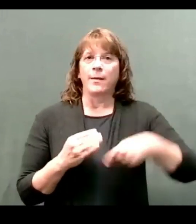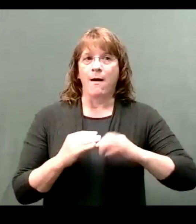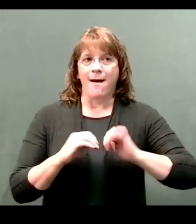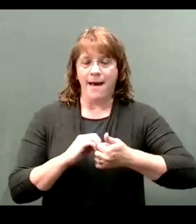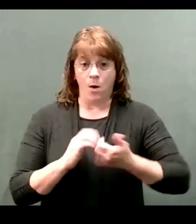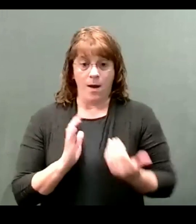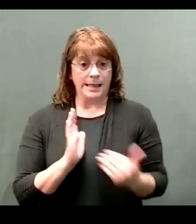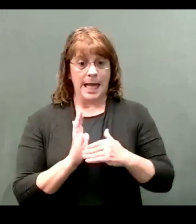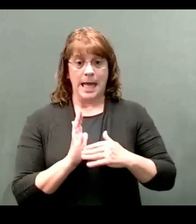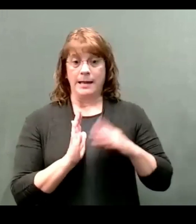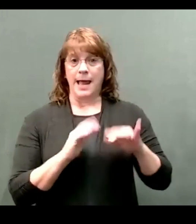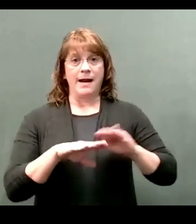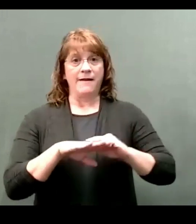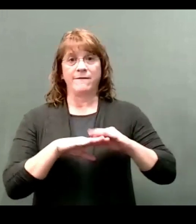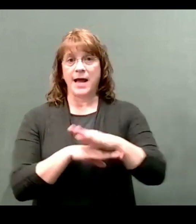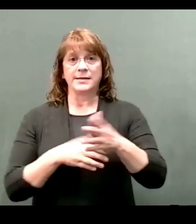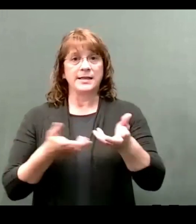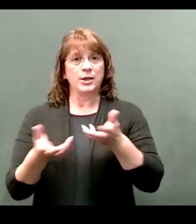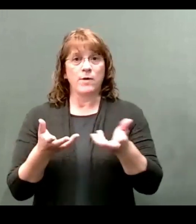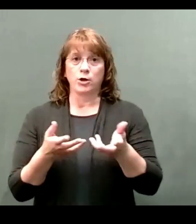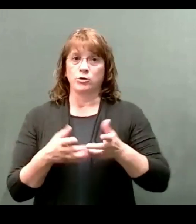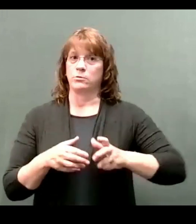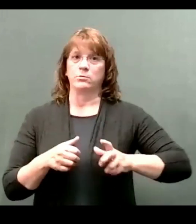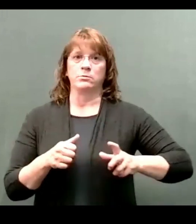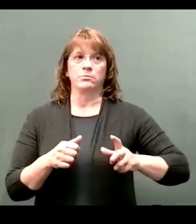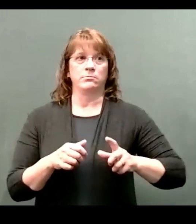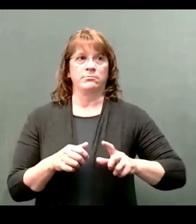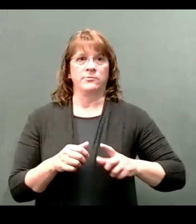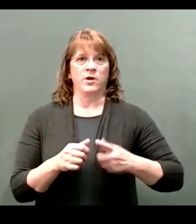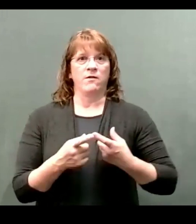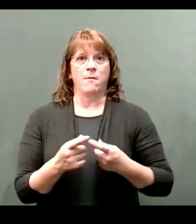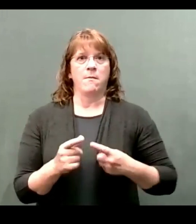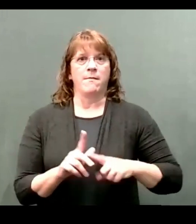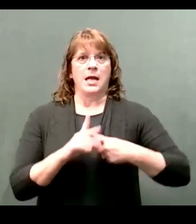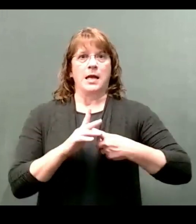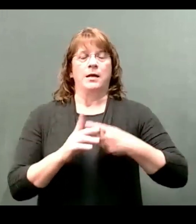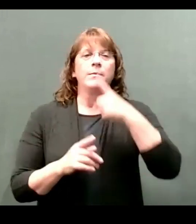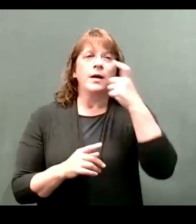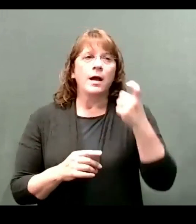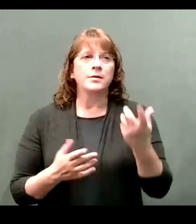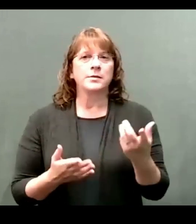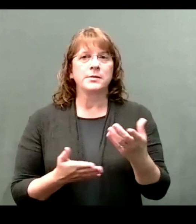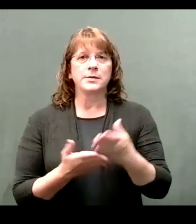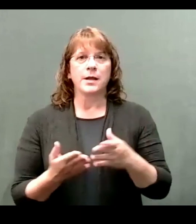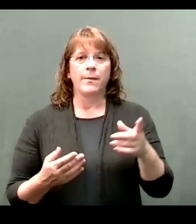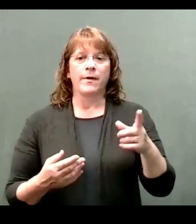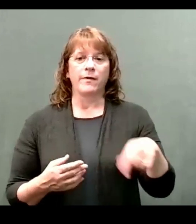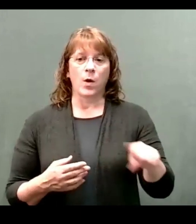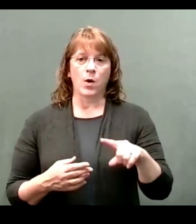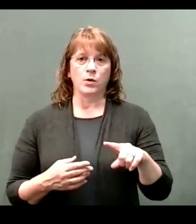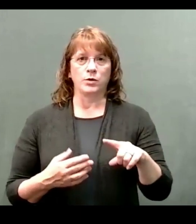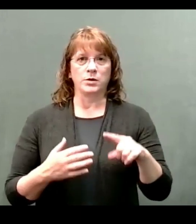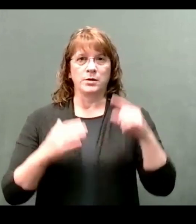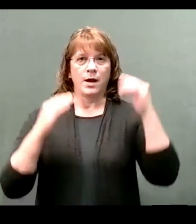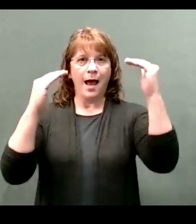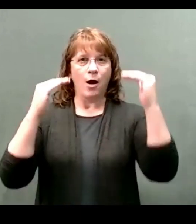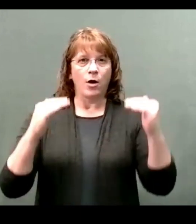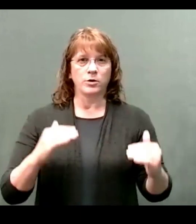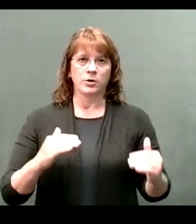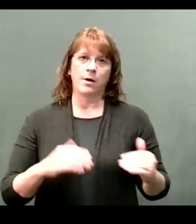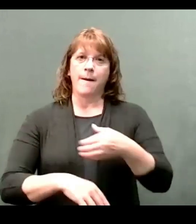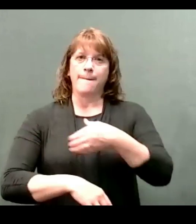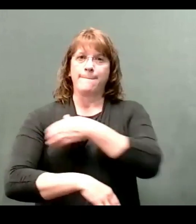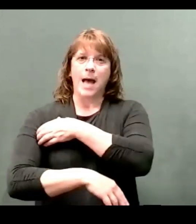how, again, that affects the interaction from the beginning, especially because of some of those hierarchical